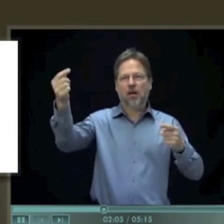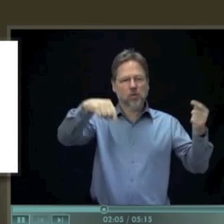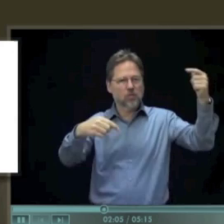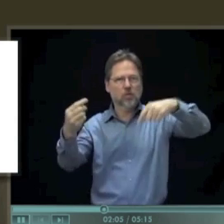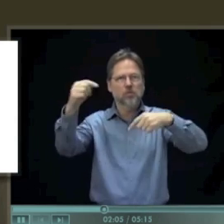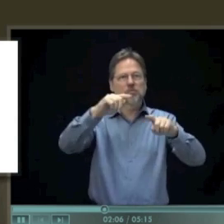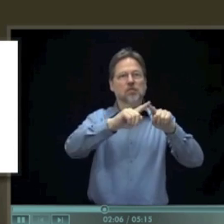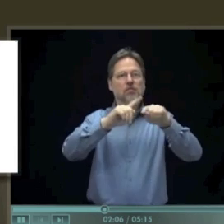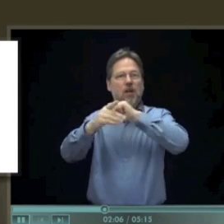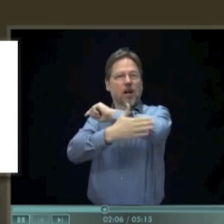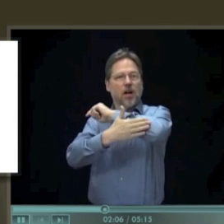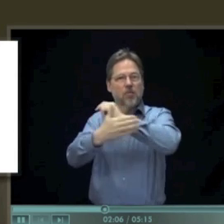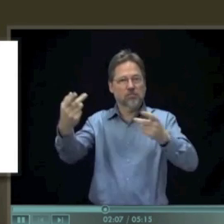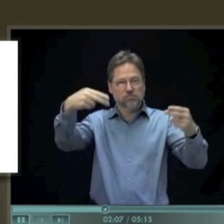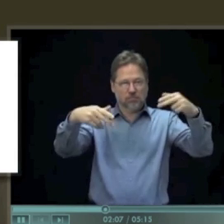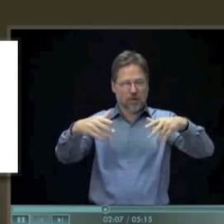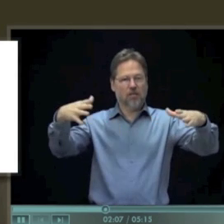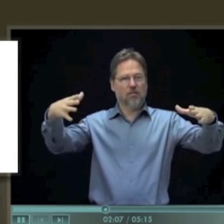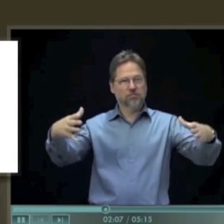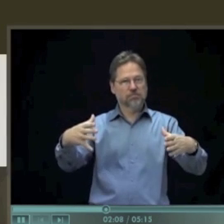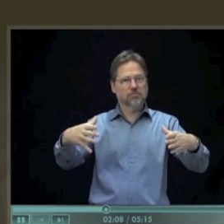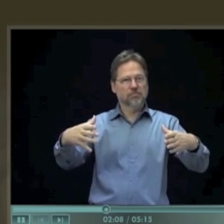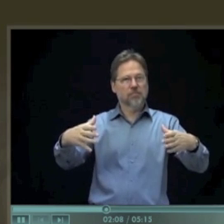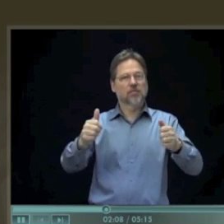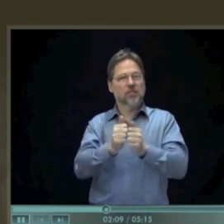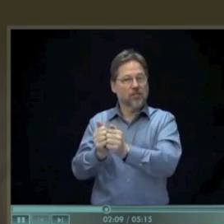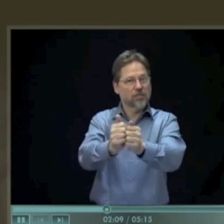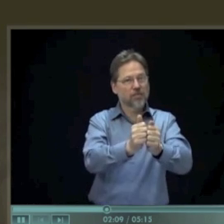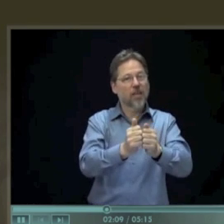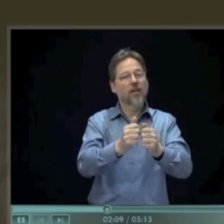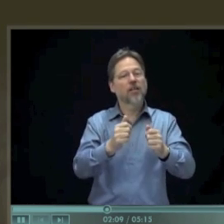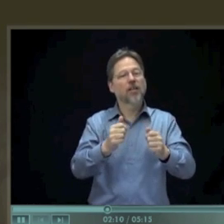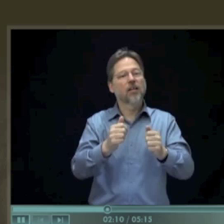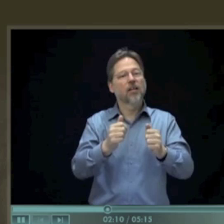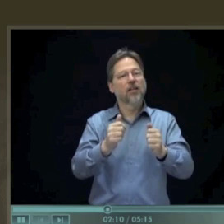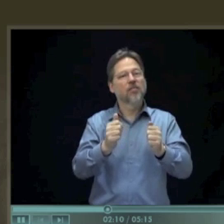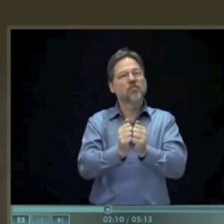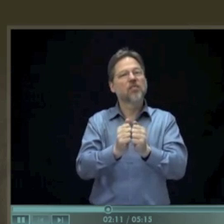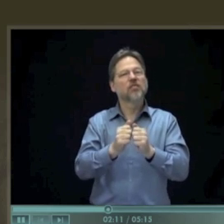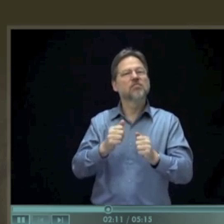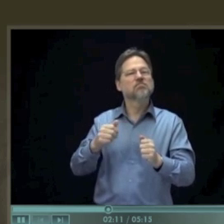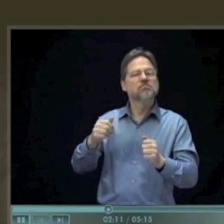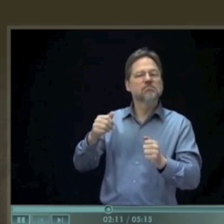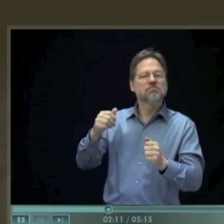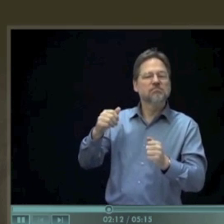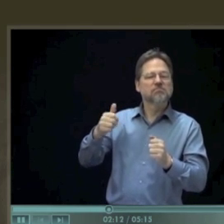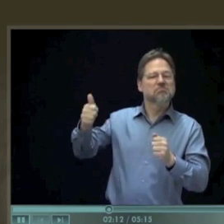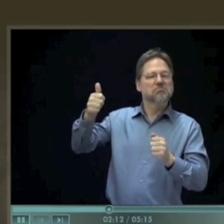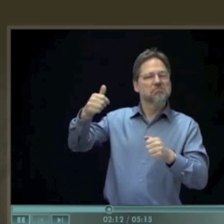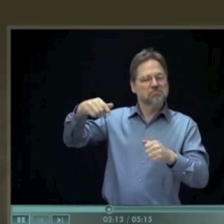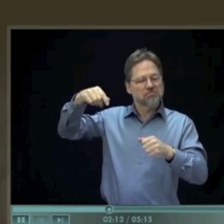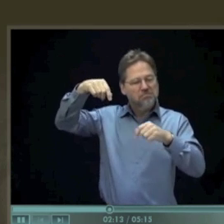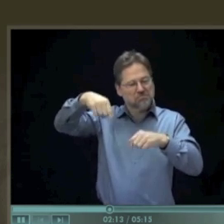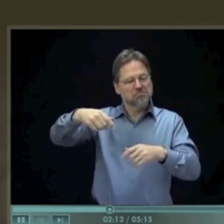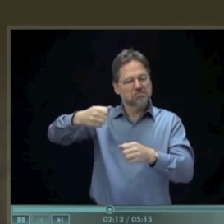of people in it, and there's a woman in an American flag, and she's stirring the pot, mingling all the